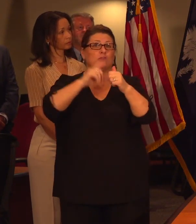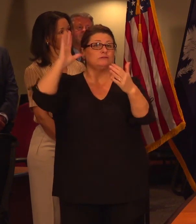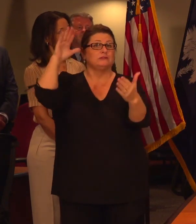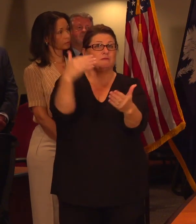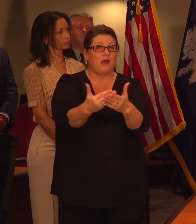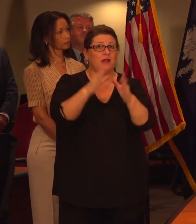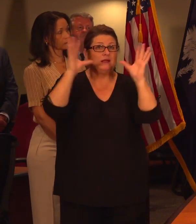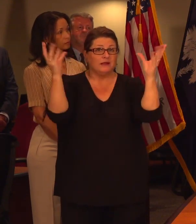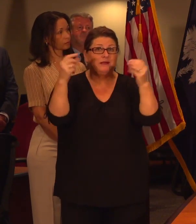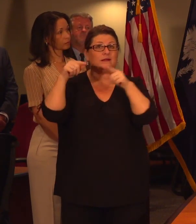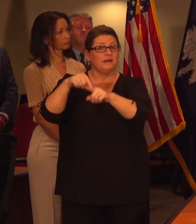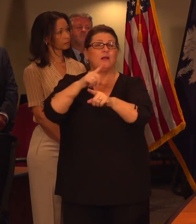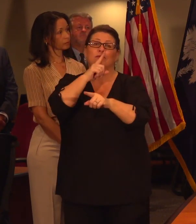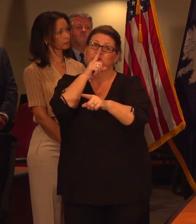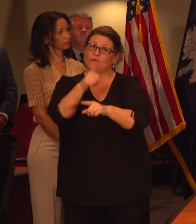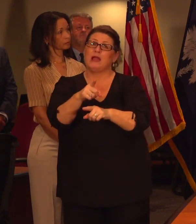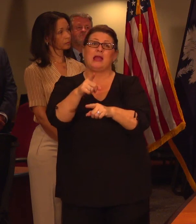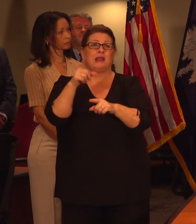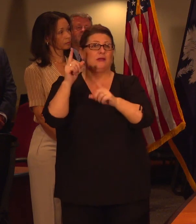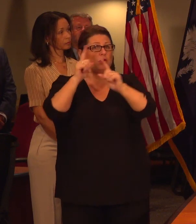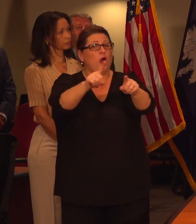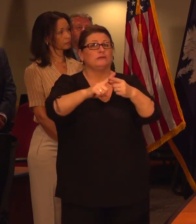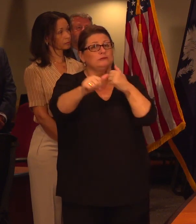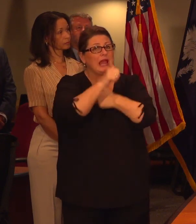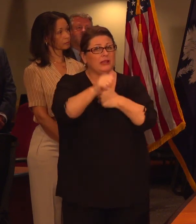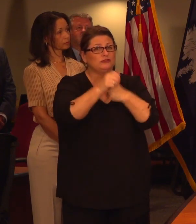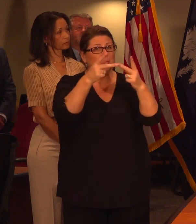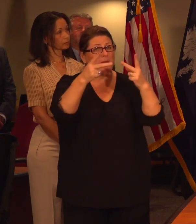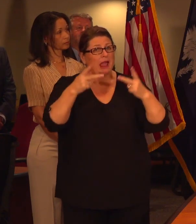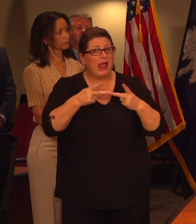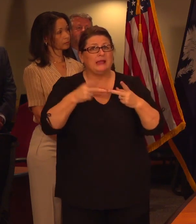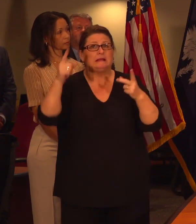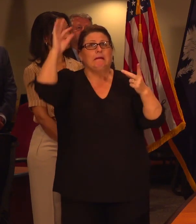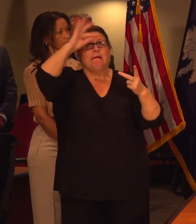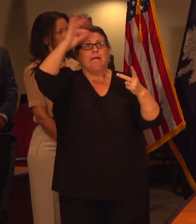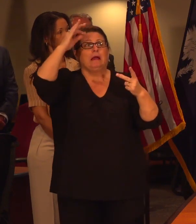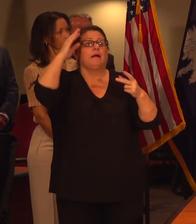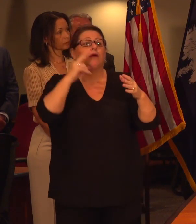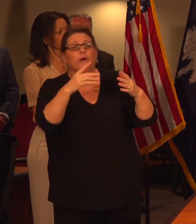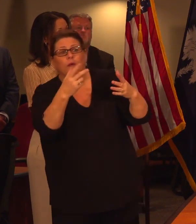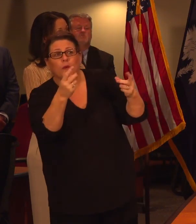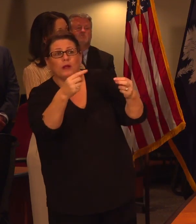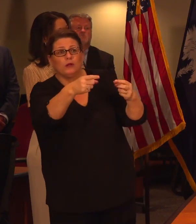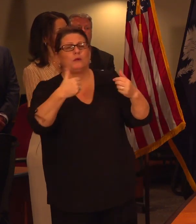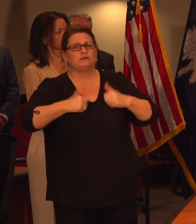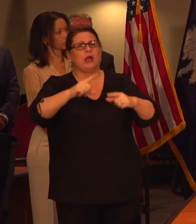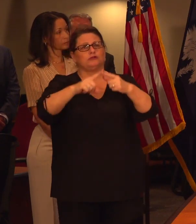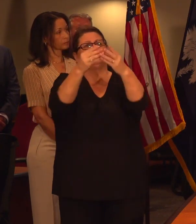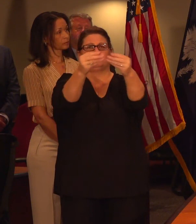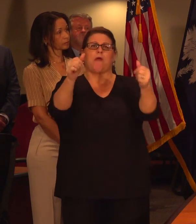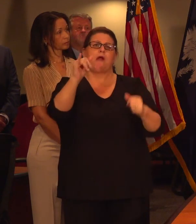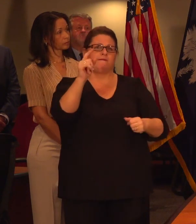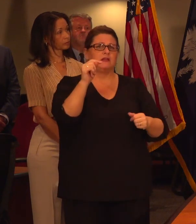a situation where they have to rush into danger, not knowing what they're going to find. We're trying to solve that problem, as